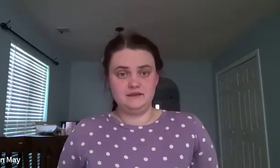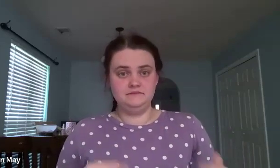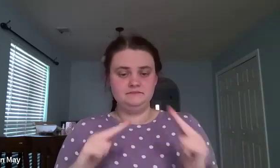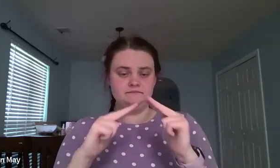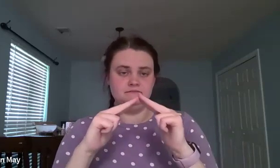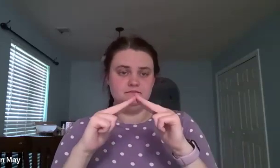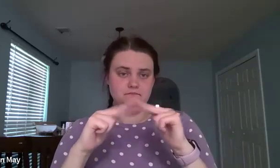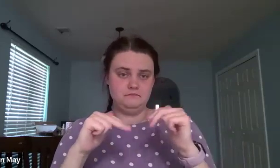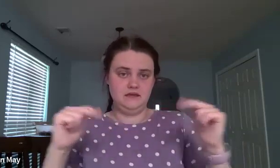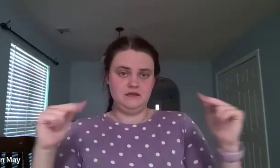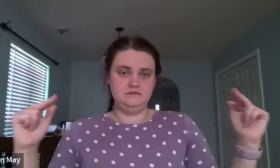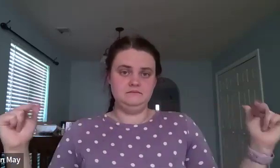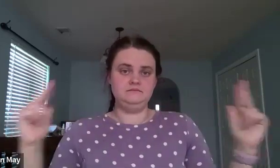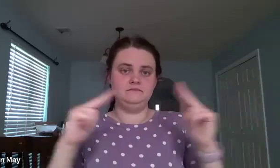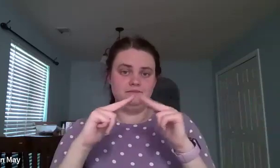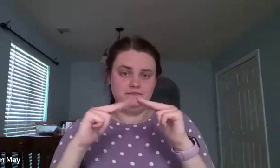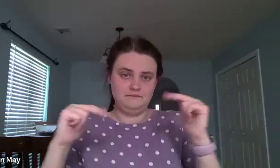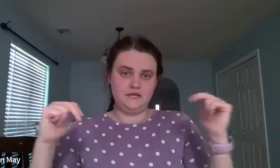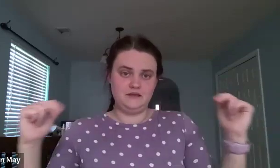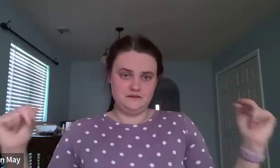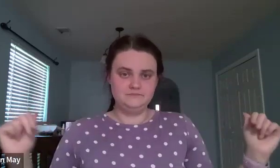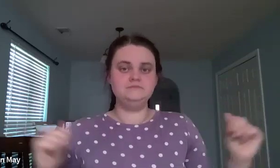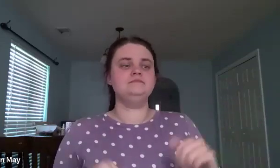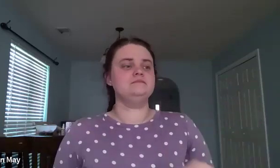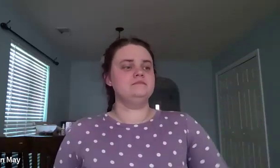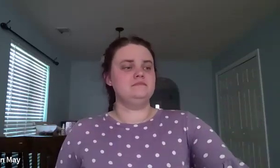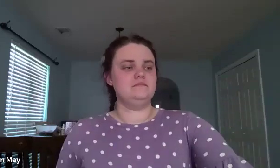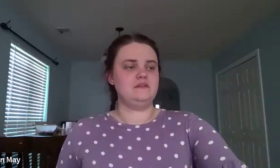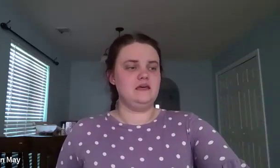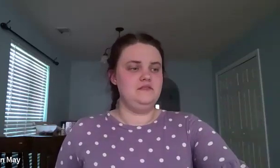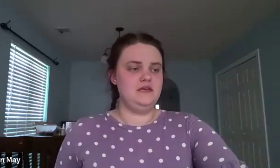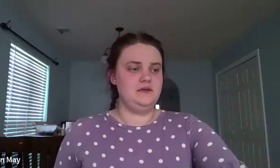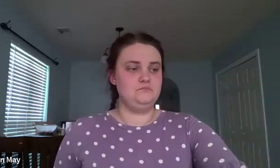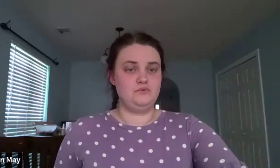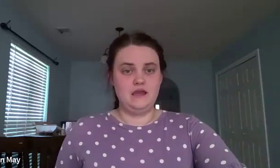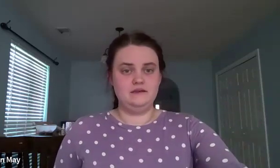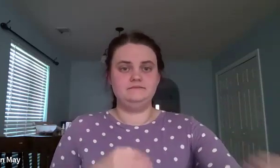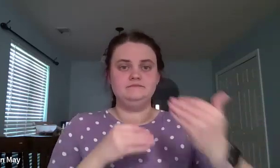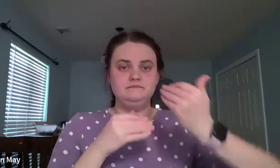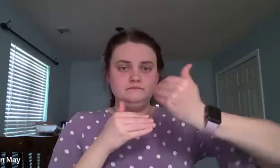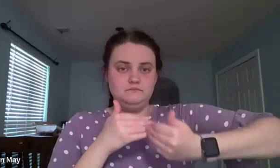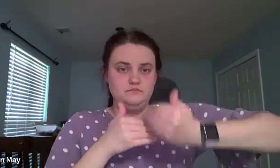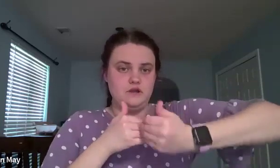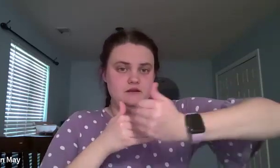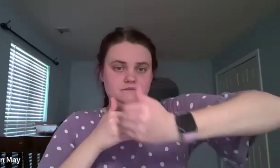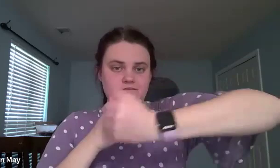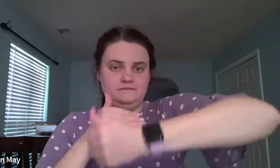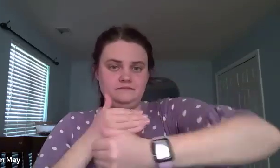Bacon. Bacon. Bacon. And then bread. Bread.